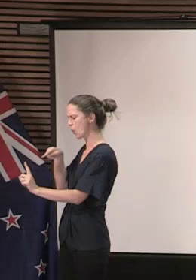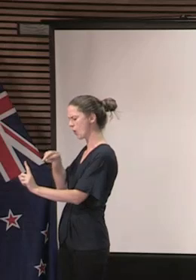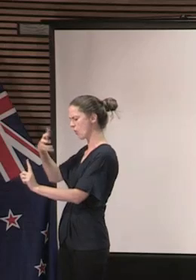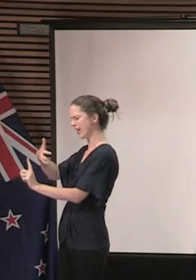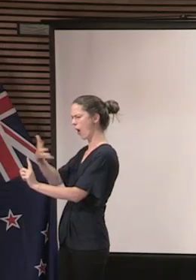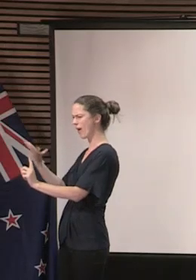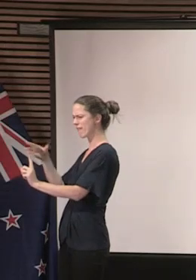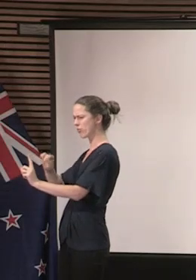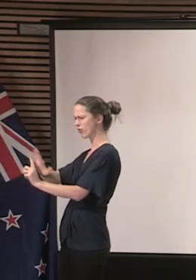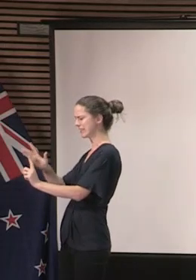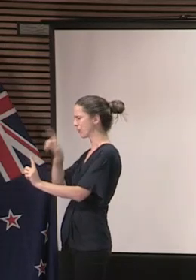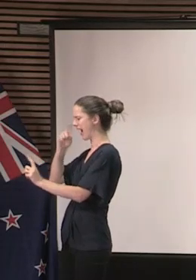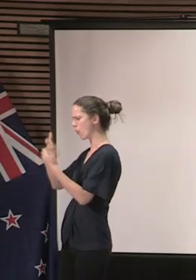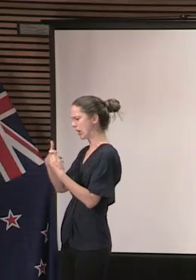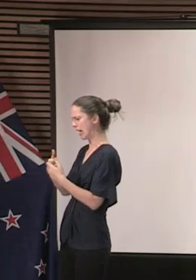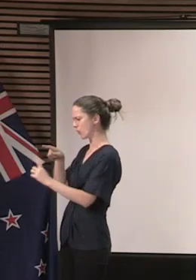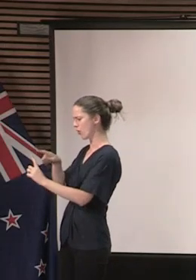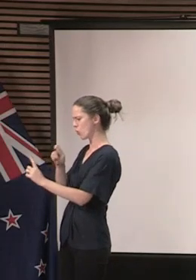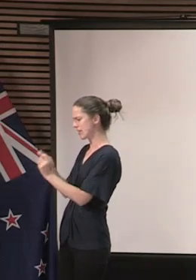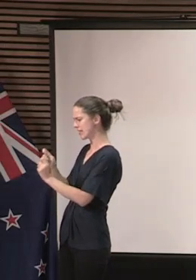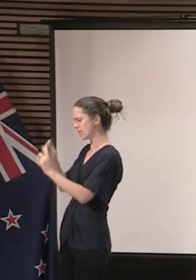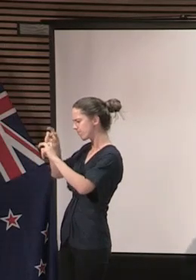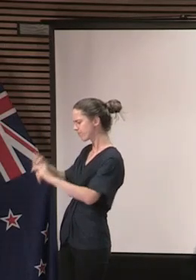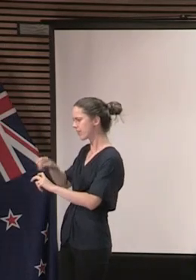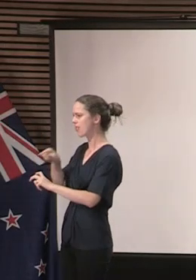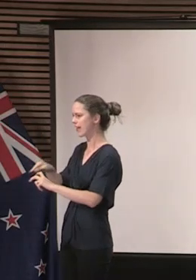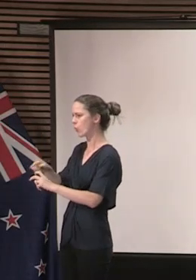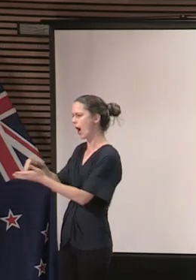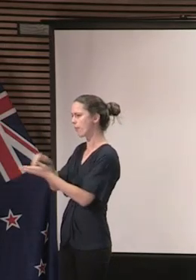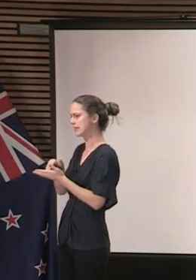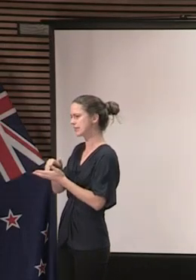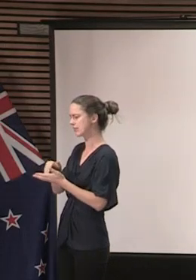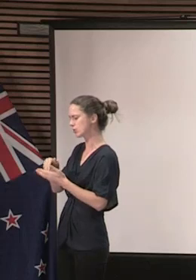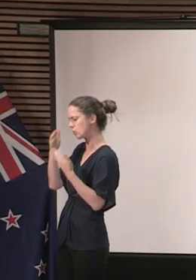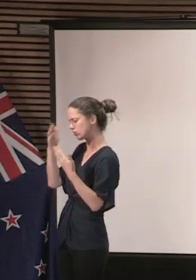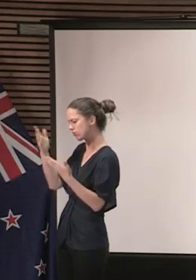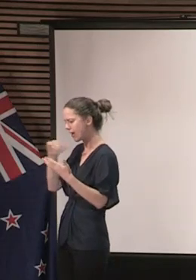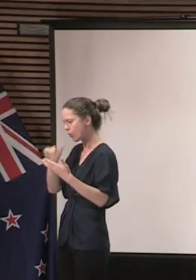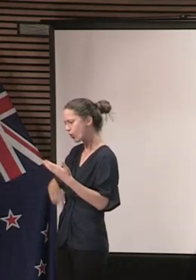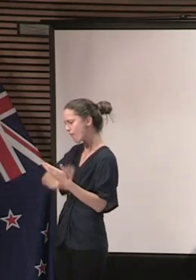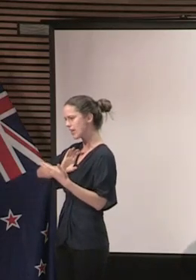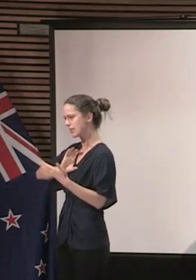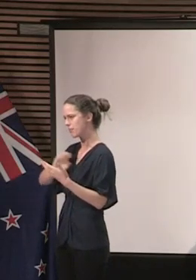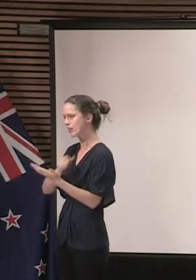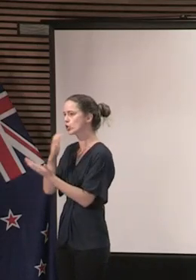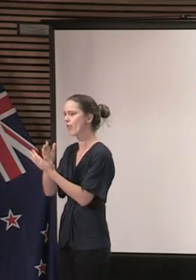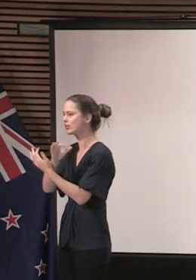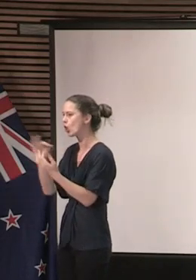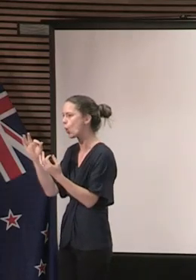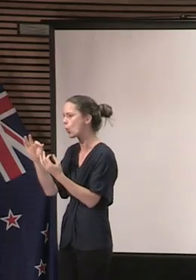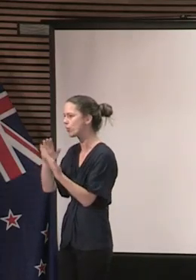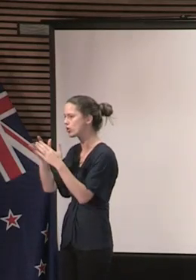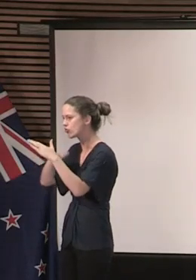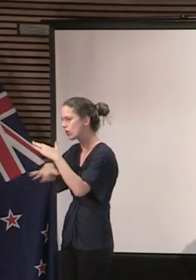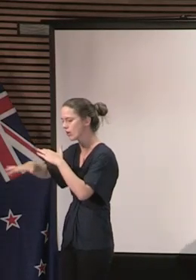some wider testing around then, and that will increasingly increase our level of confidence about the fact there is no undetected community transmission.